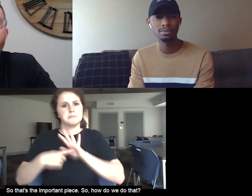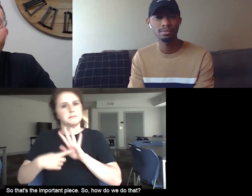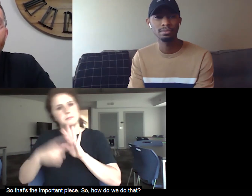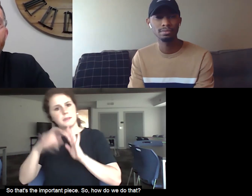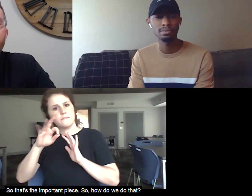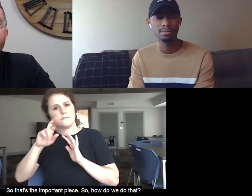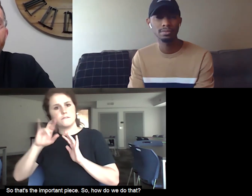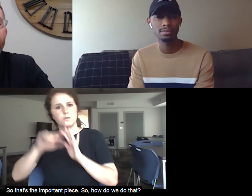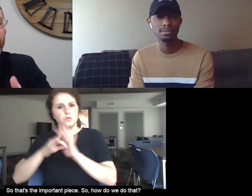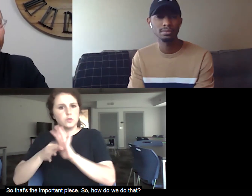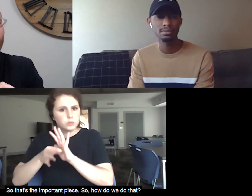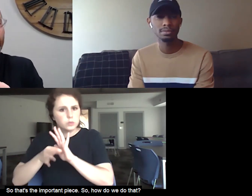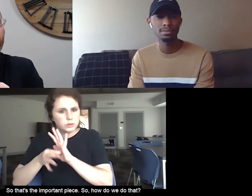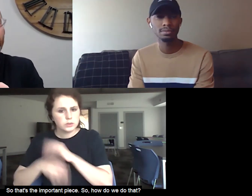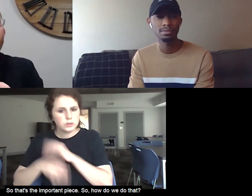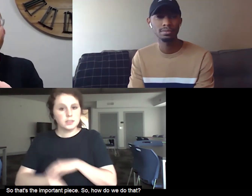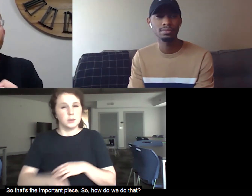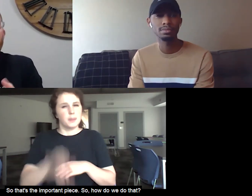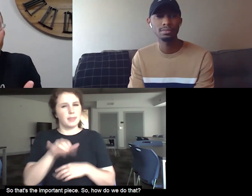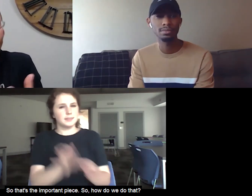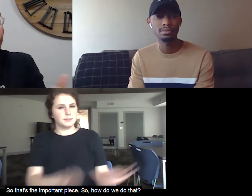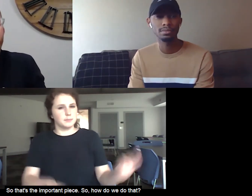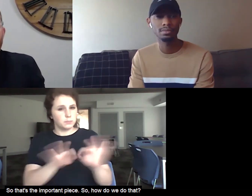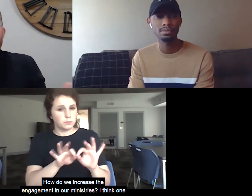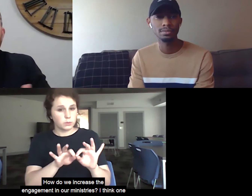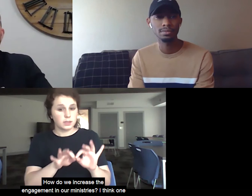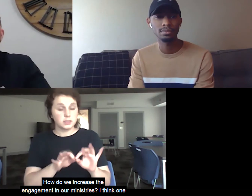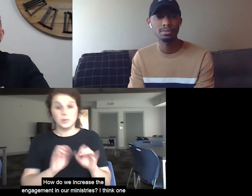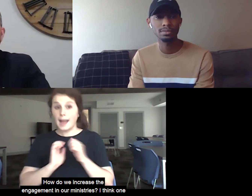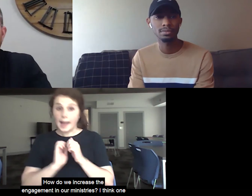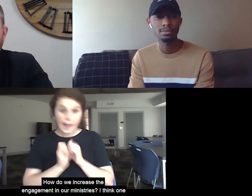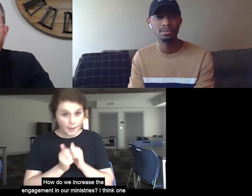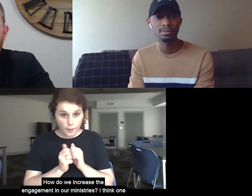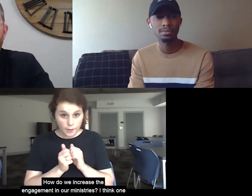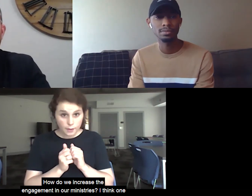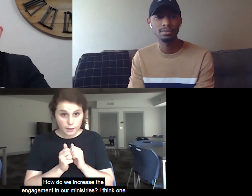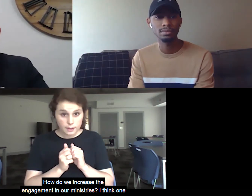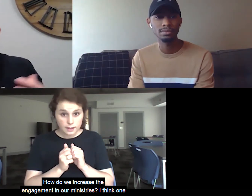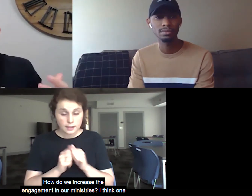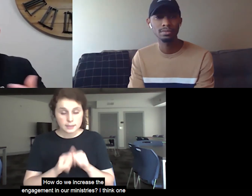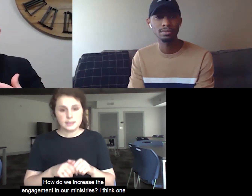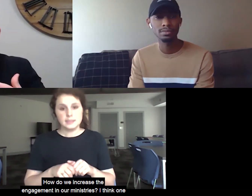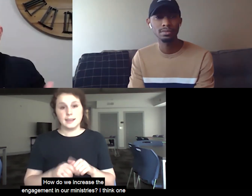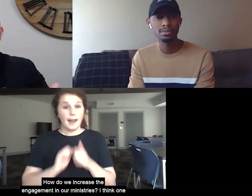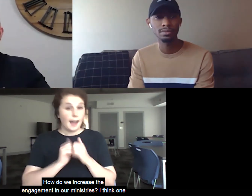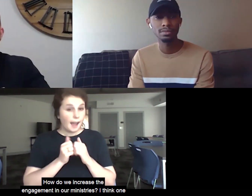And so that's the important piece. So how do we do that? And